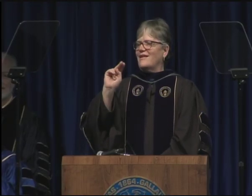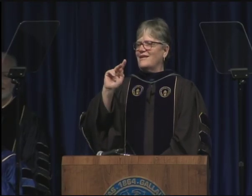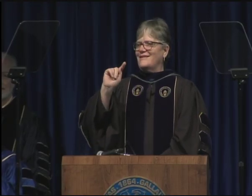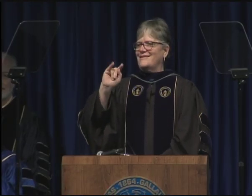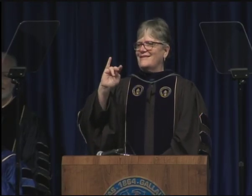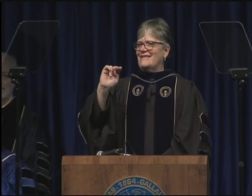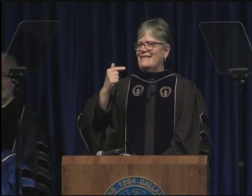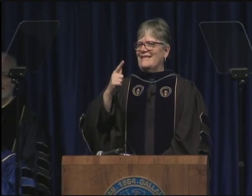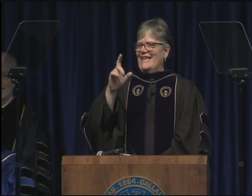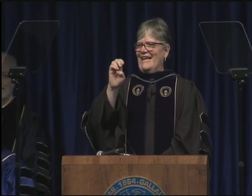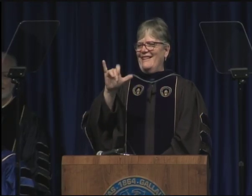Brian Tingley.